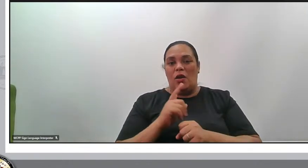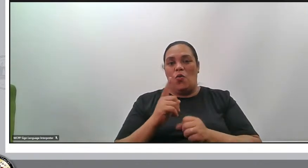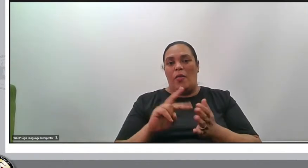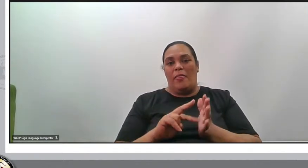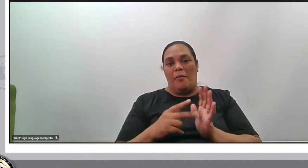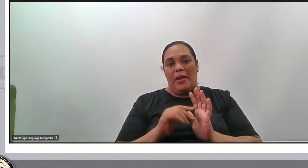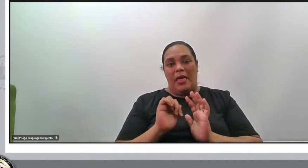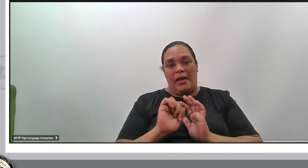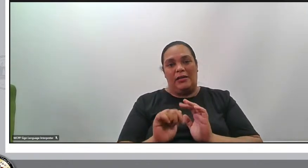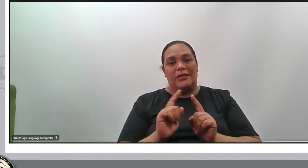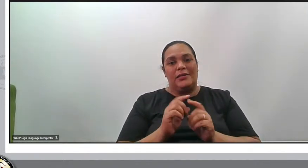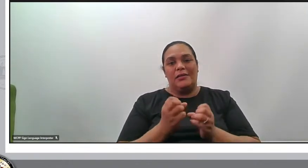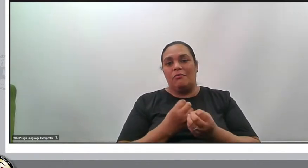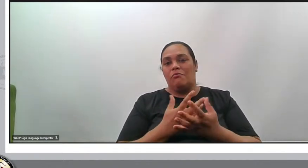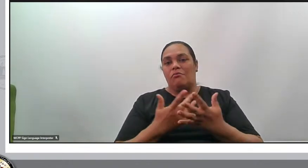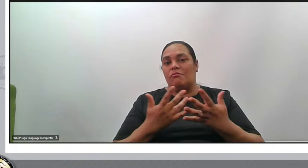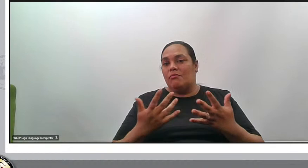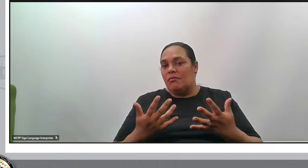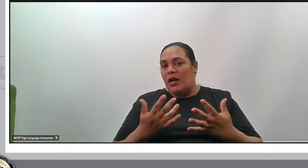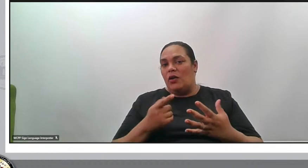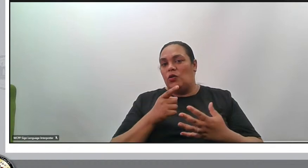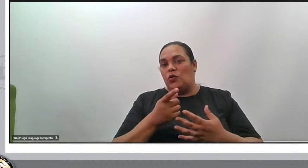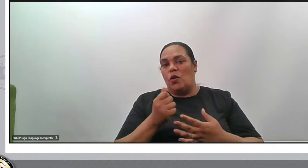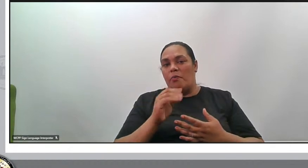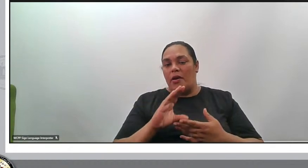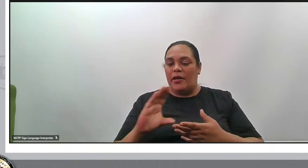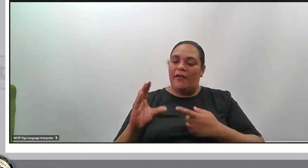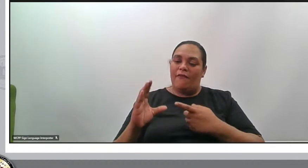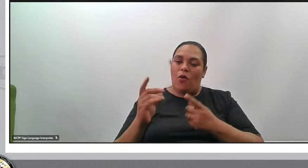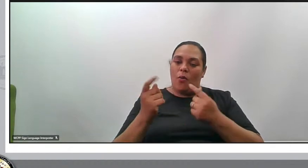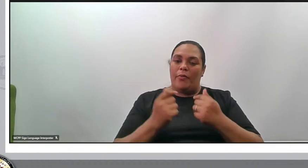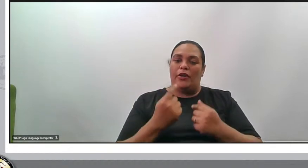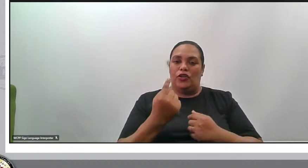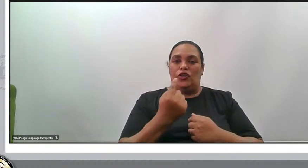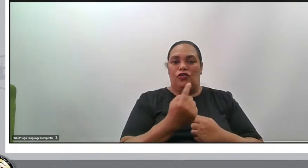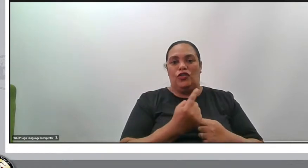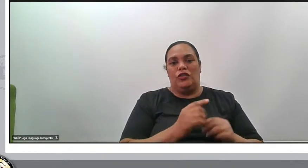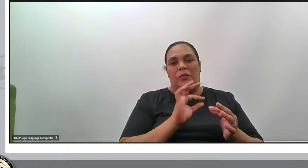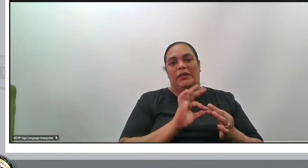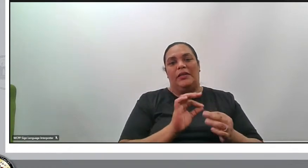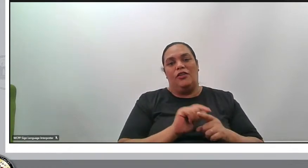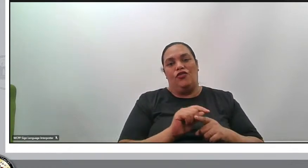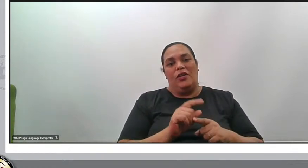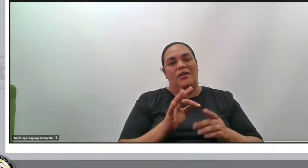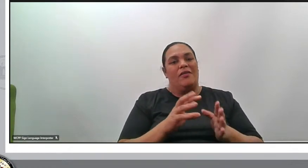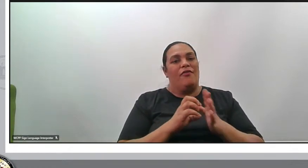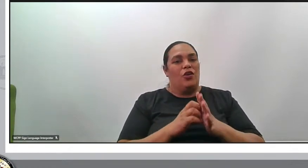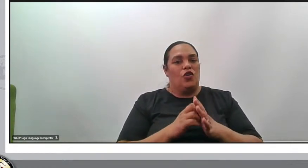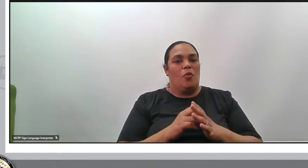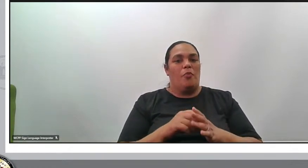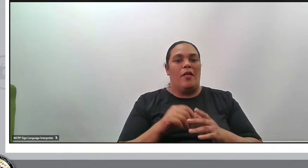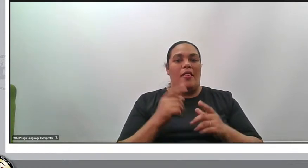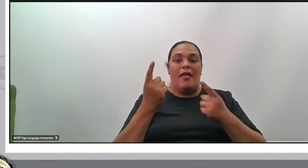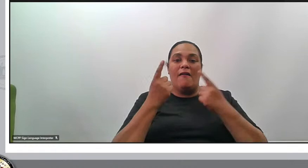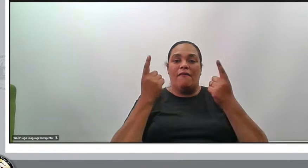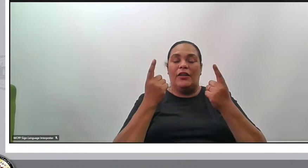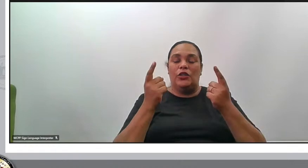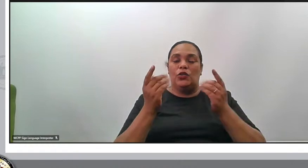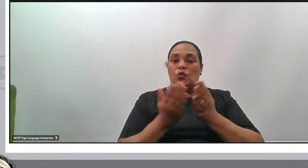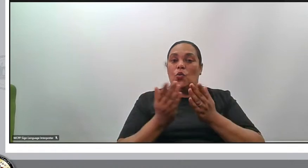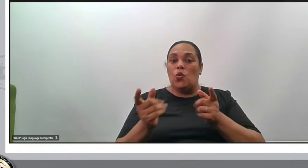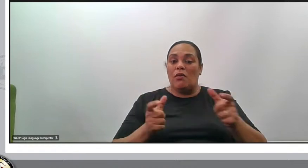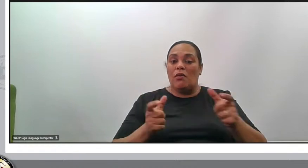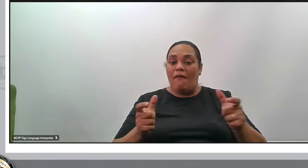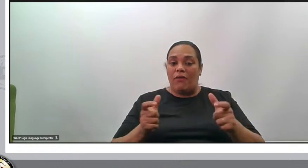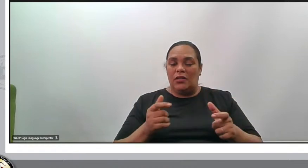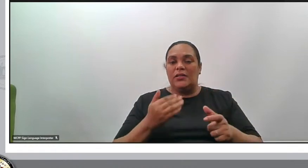planned and the amounts that are being budgeted for each particular training. So if it's, for example, the WITS School of Governance, if they can